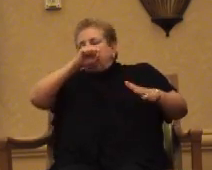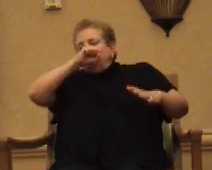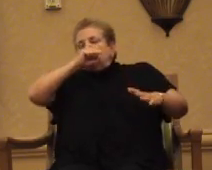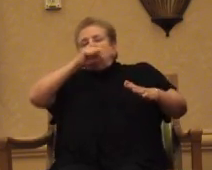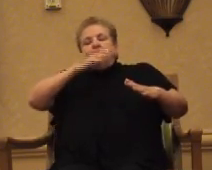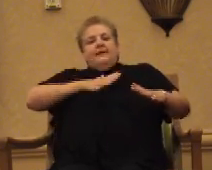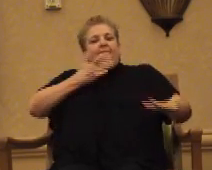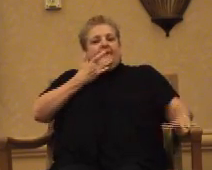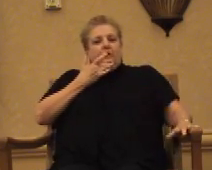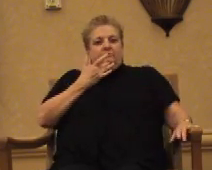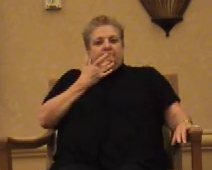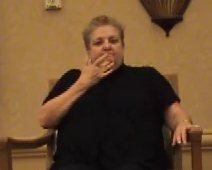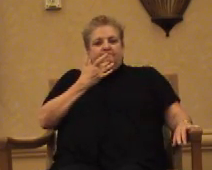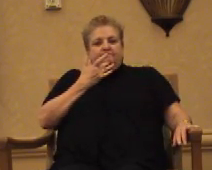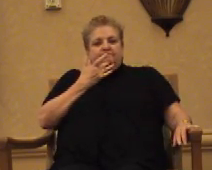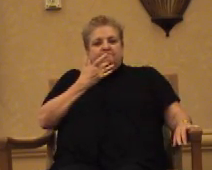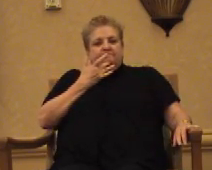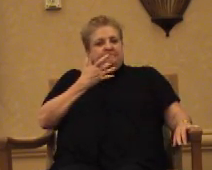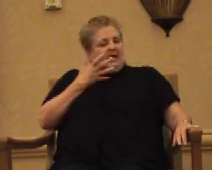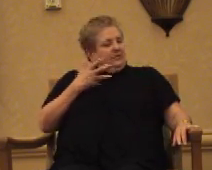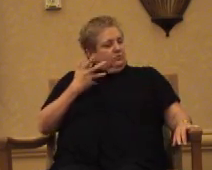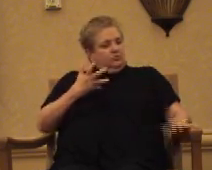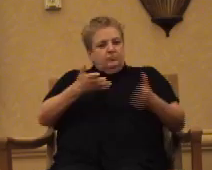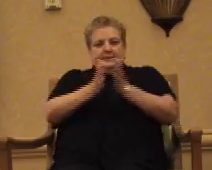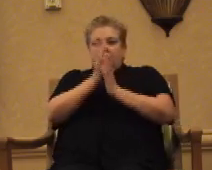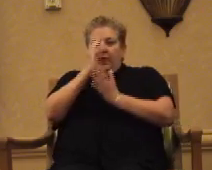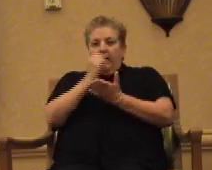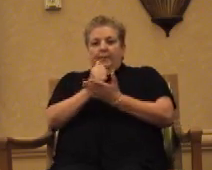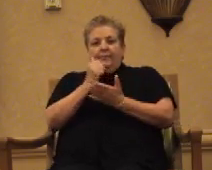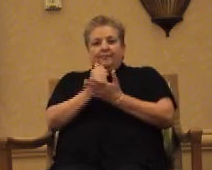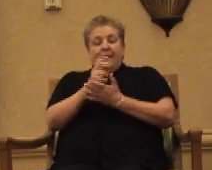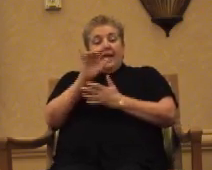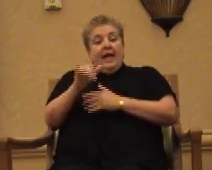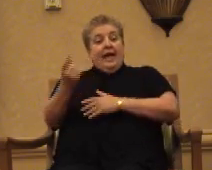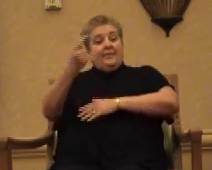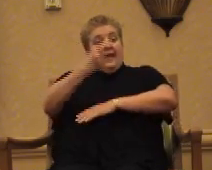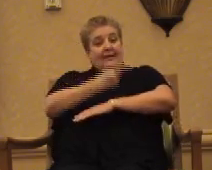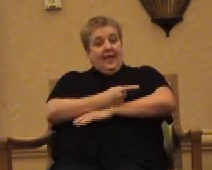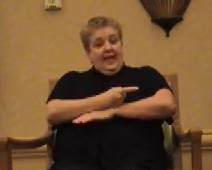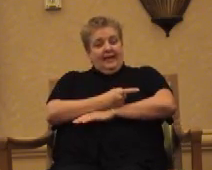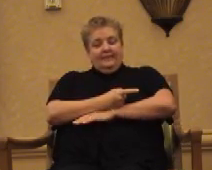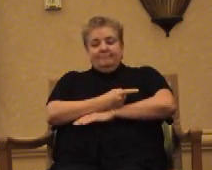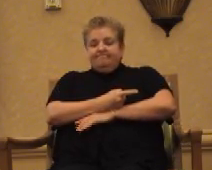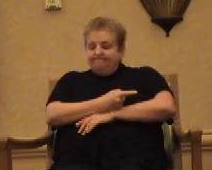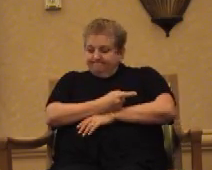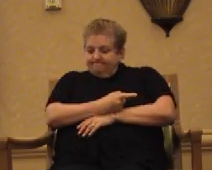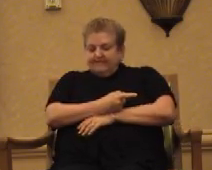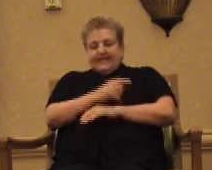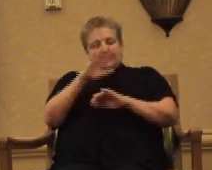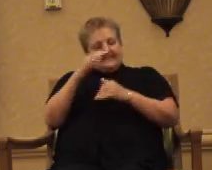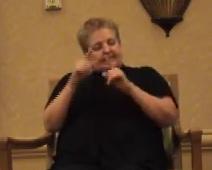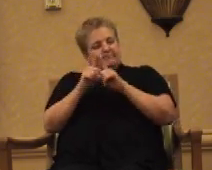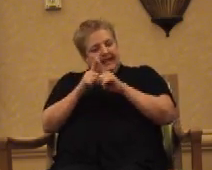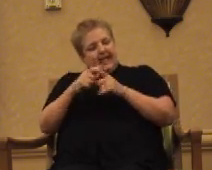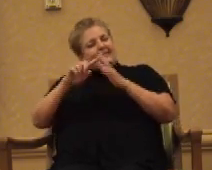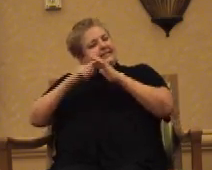for help. And it seems like the day I put down my baseball glove with my left hand, I started drinking with my right. And it didn't really happen